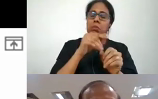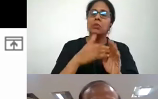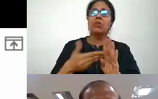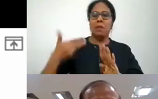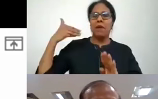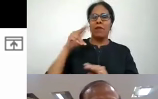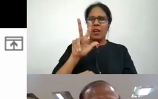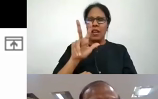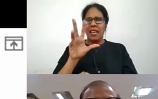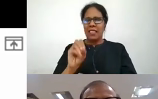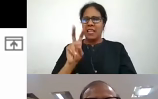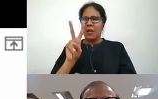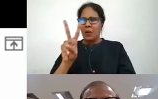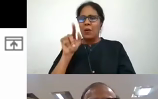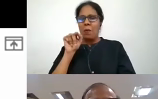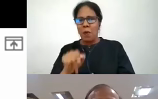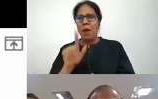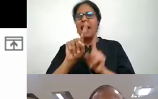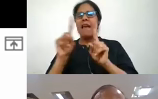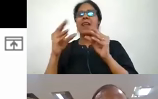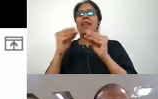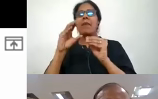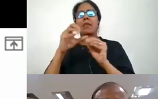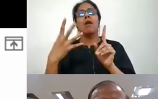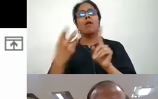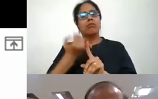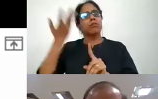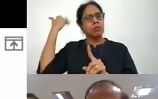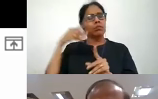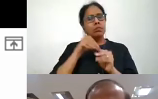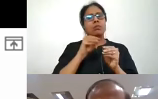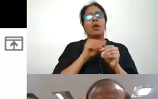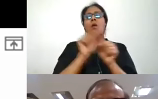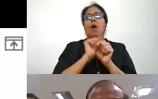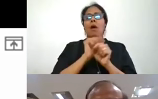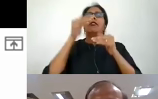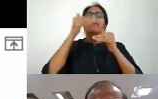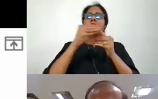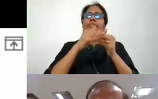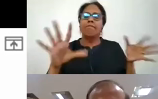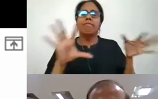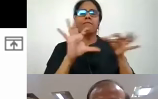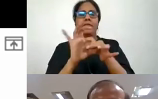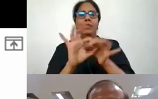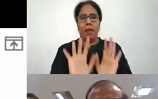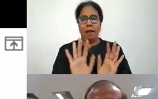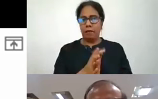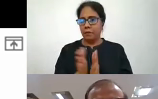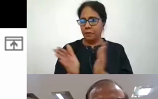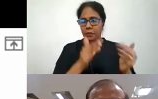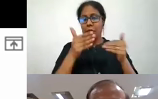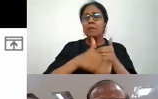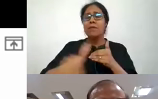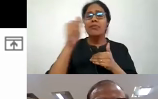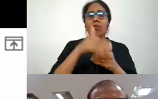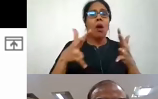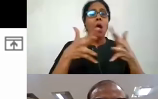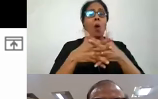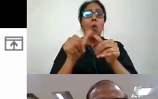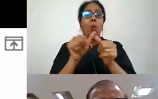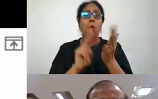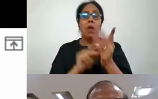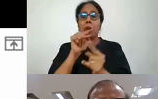.11 BC. Now, way forward, WANI is definitely, as previous speakers have said, it is a very historic scheme.